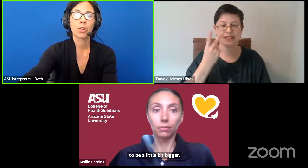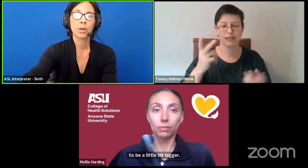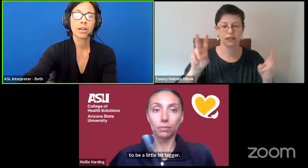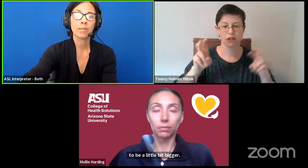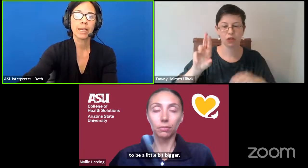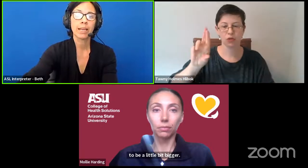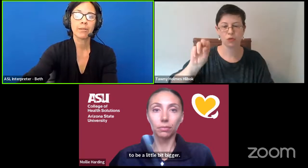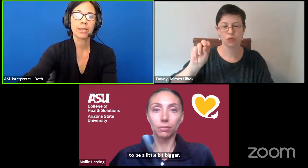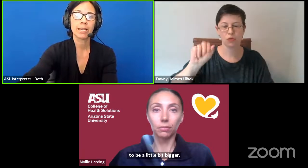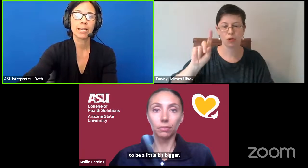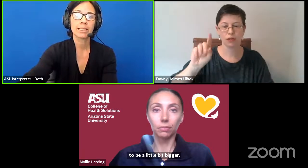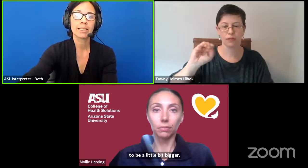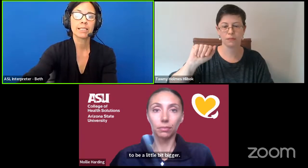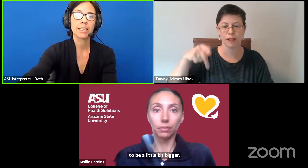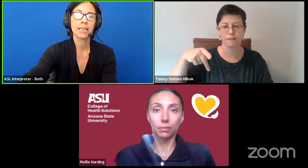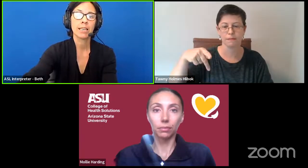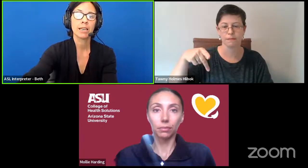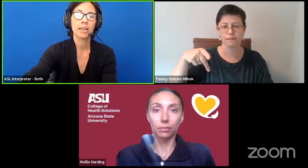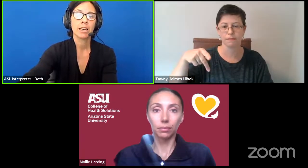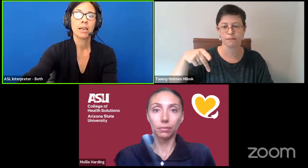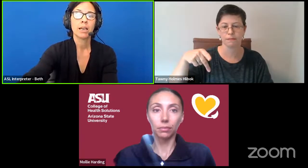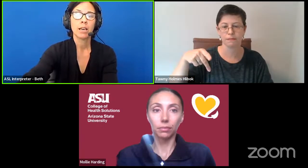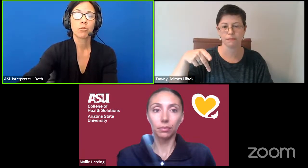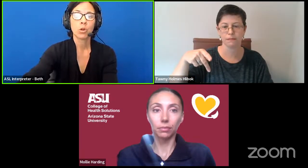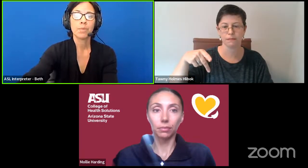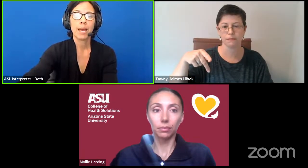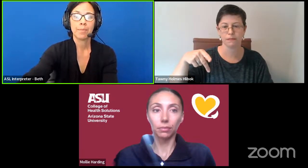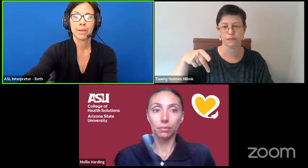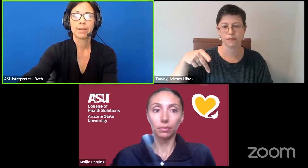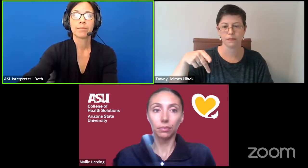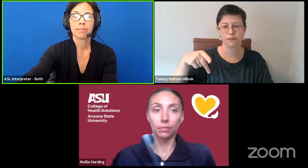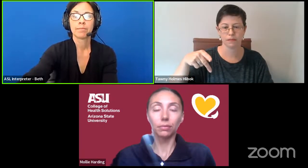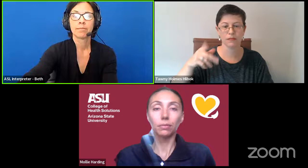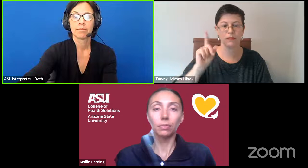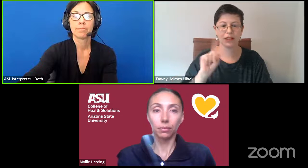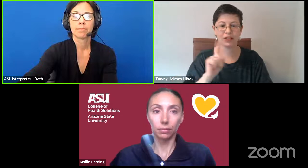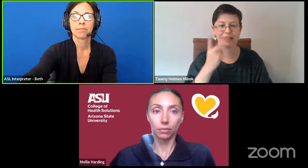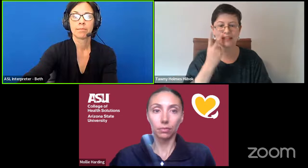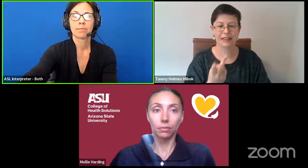And for your committee, I would like to see a roadmap,